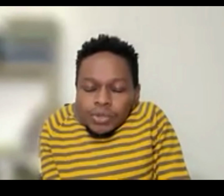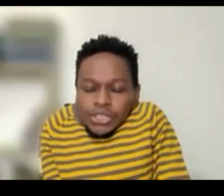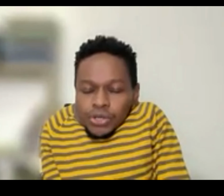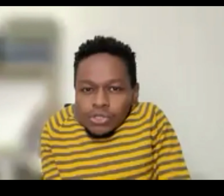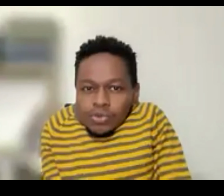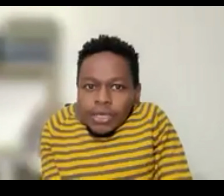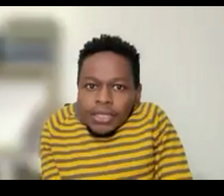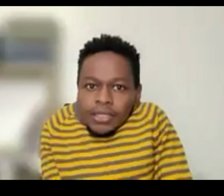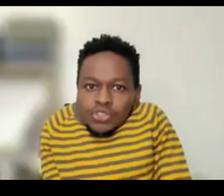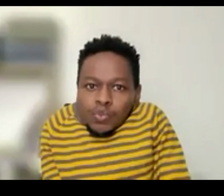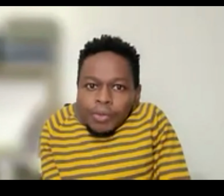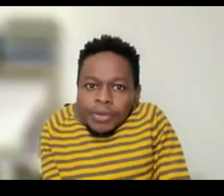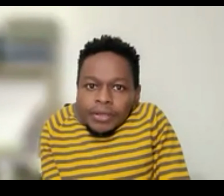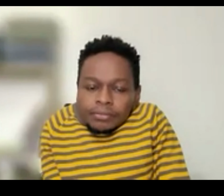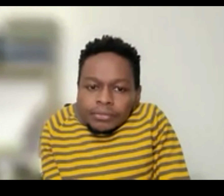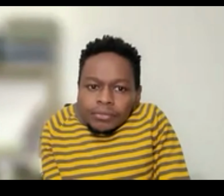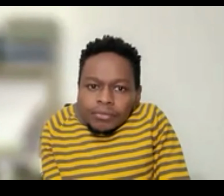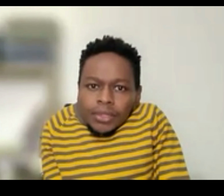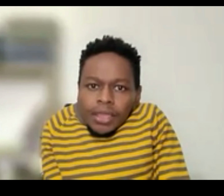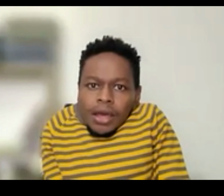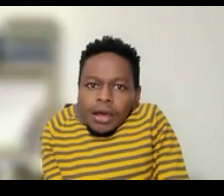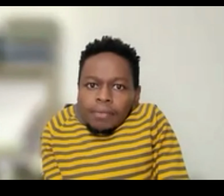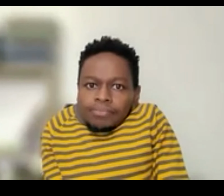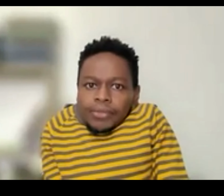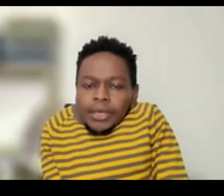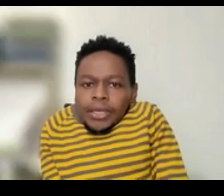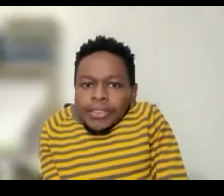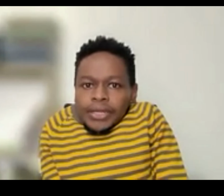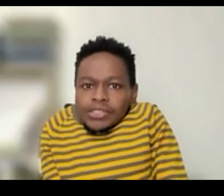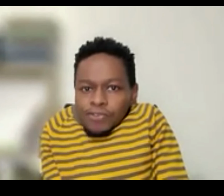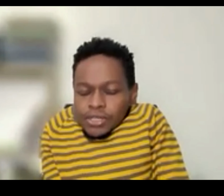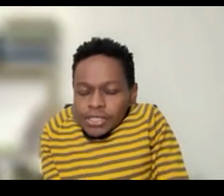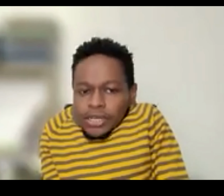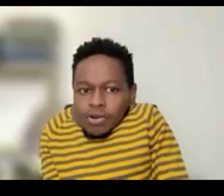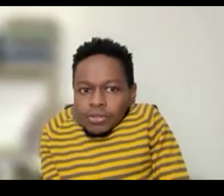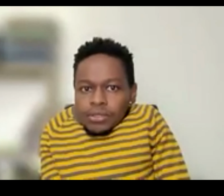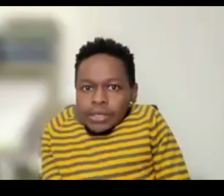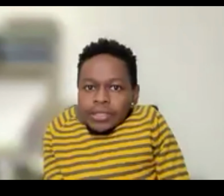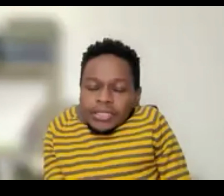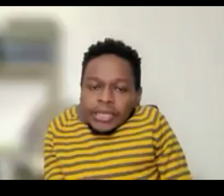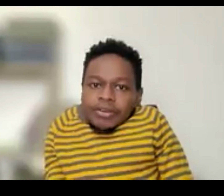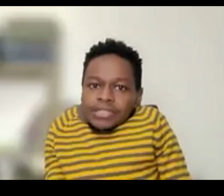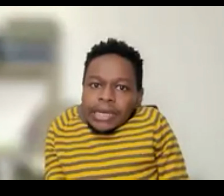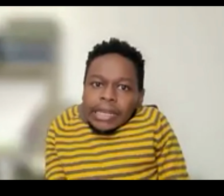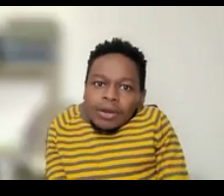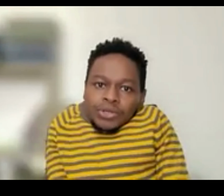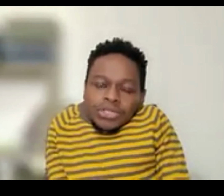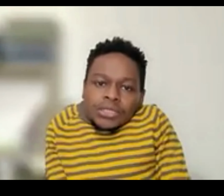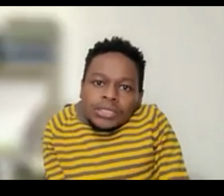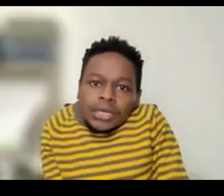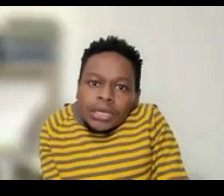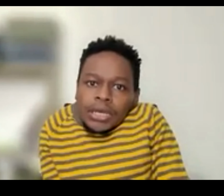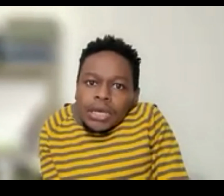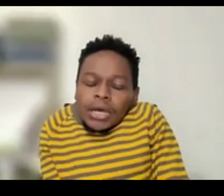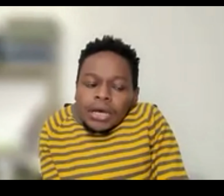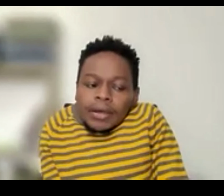join together this webinar that is focusing on this area of sign languages.